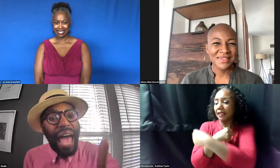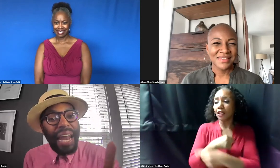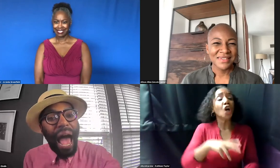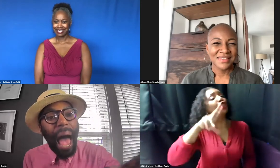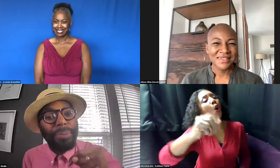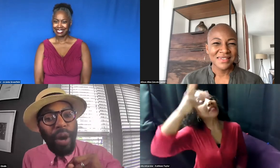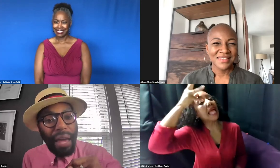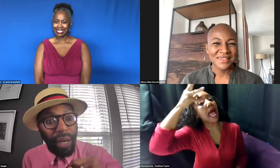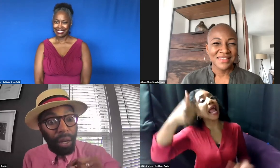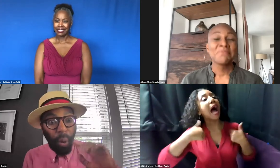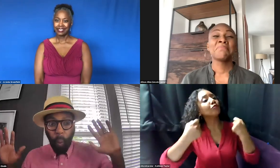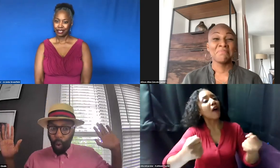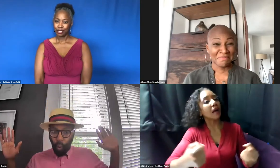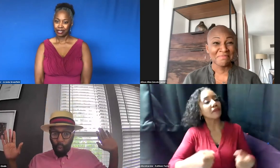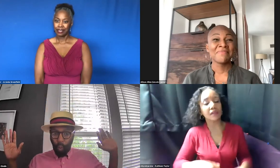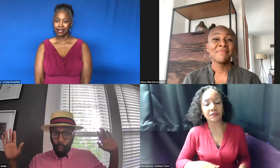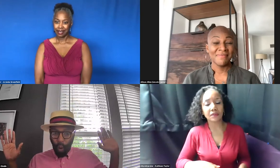no, Dad, I'm driving.